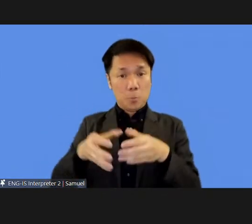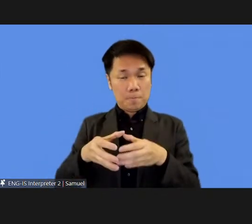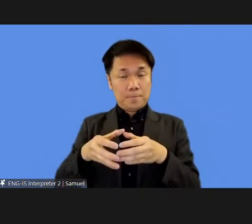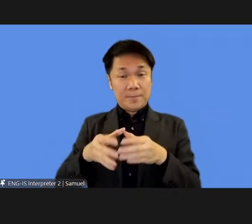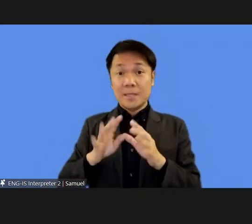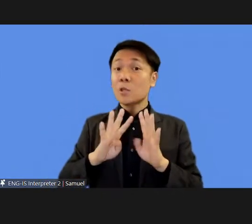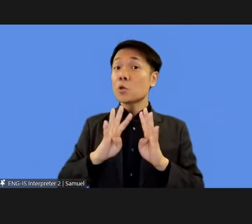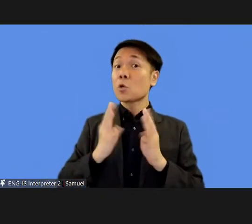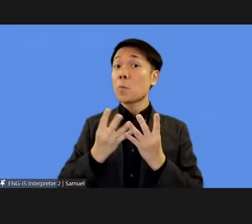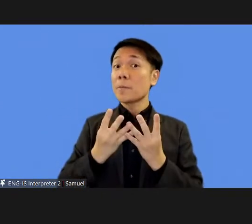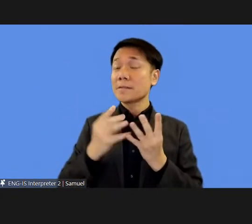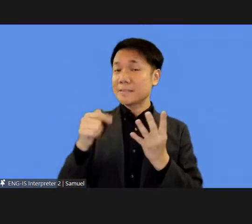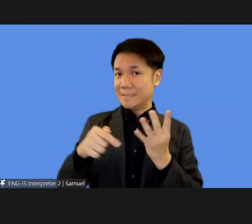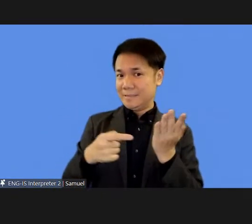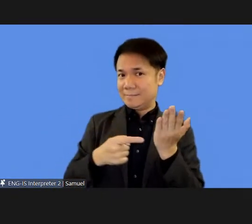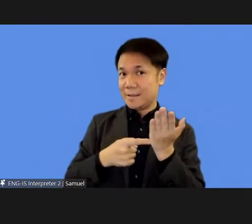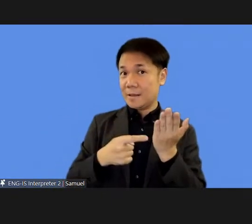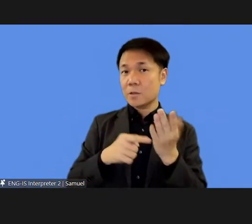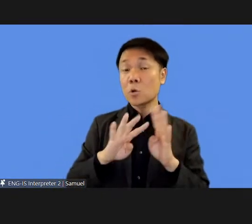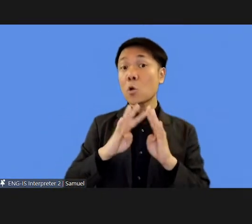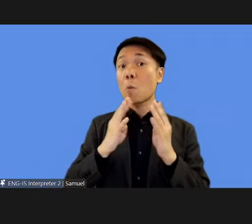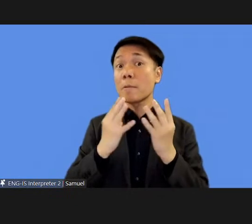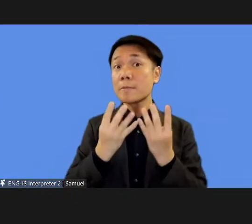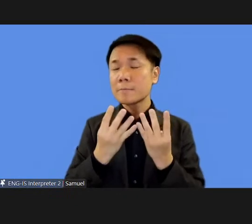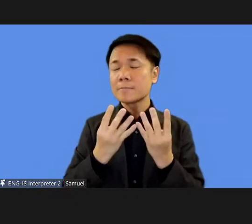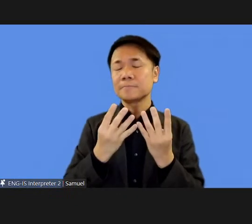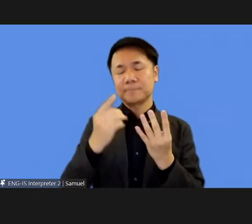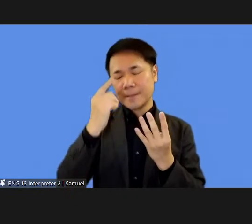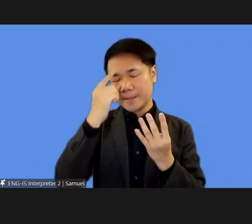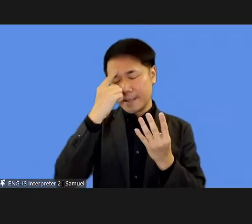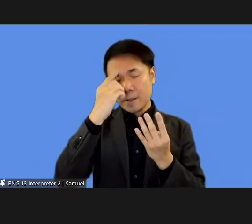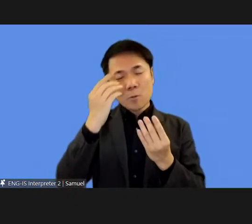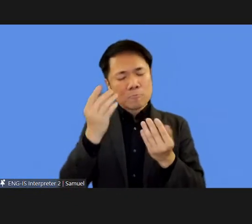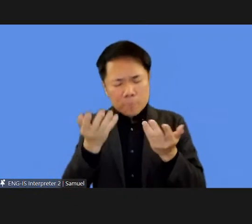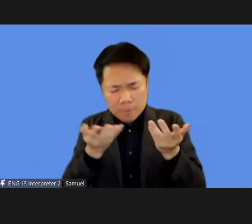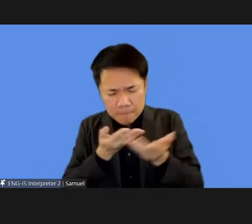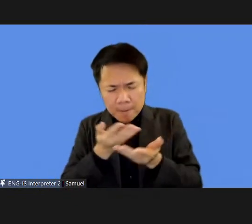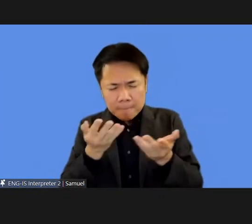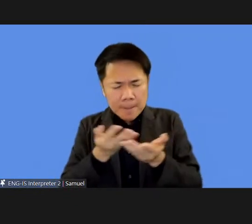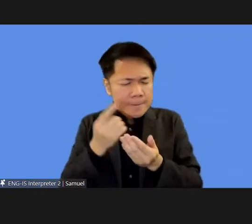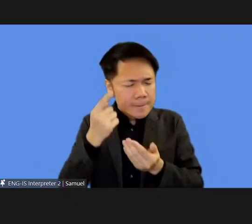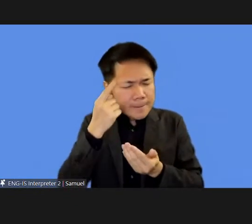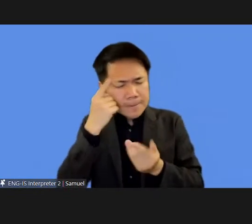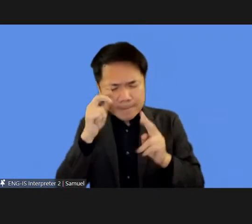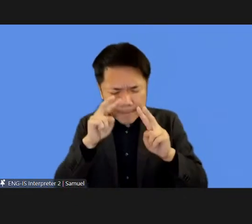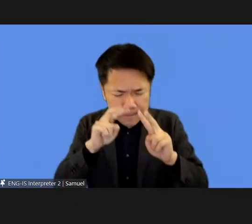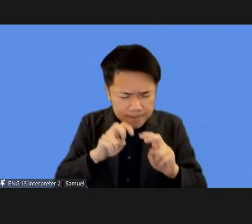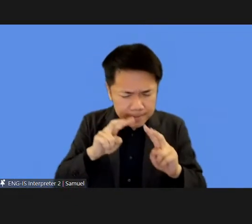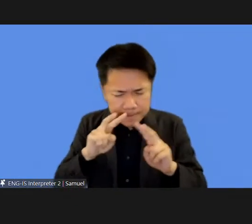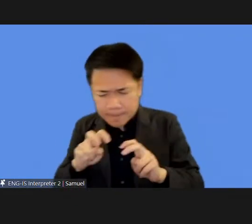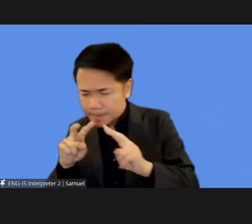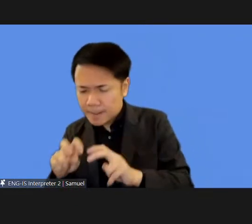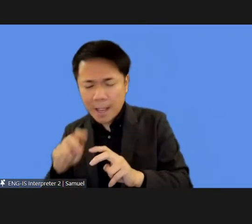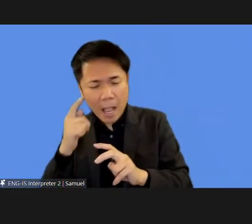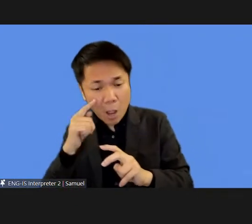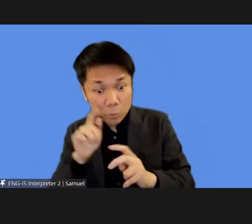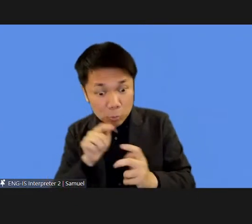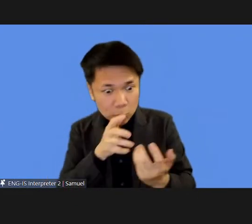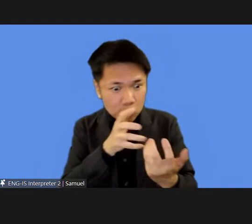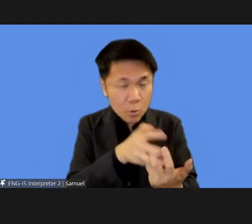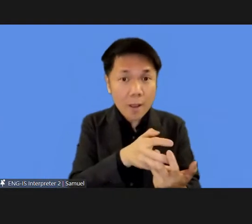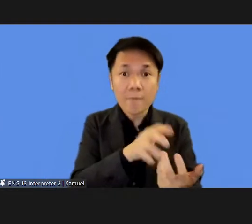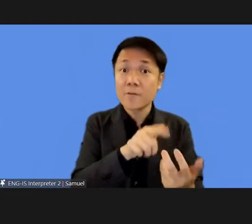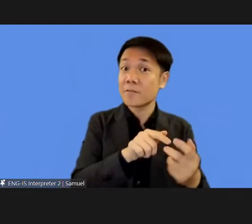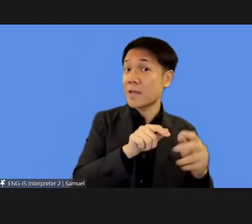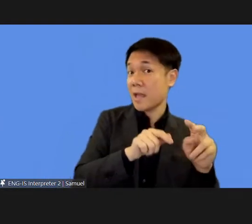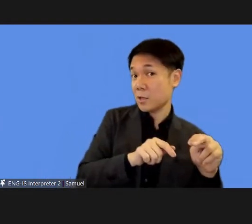is heads of government departments that are operating at local level, but also representatives from civil society organizations and non-government